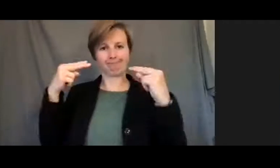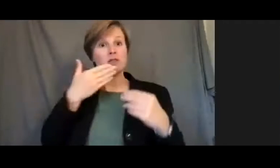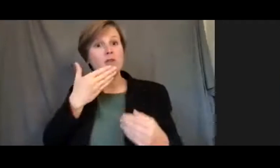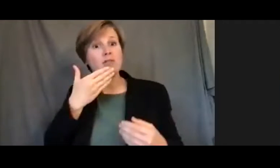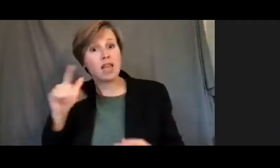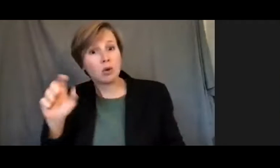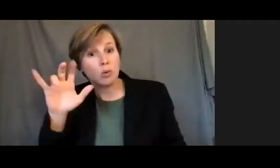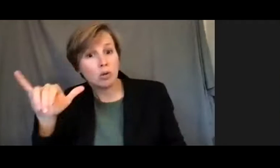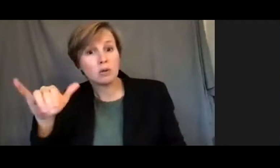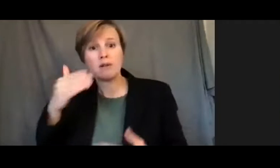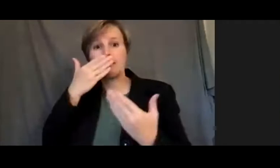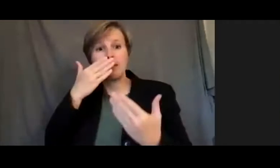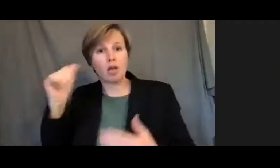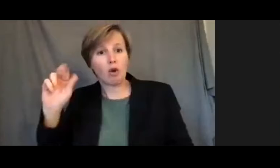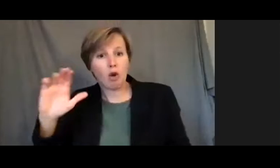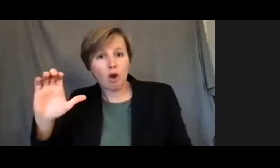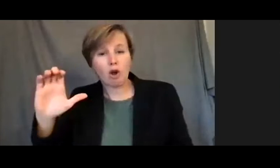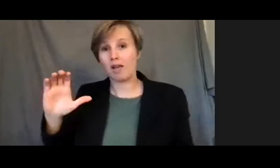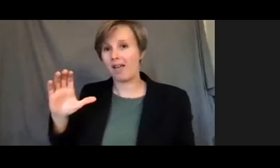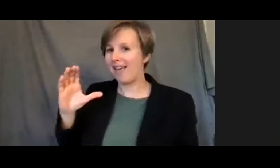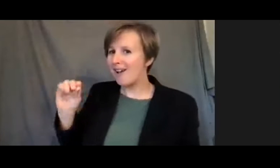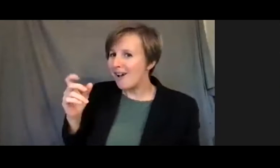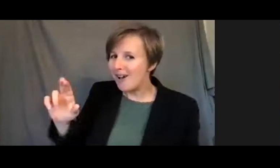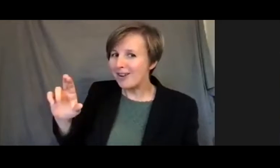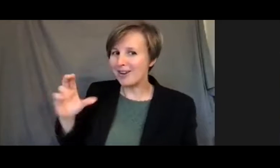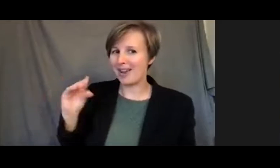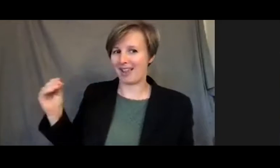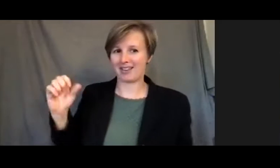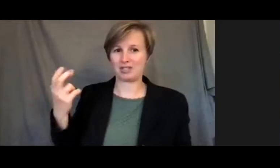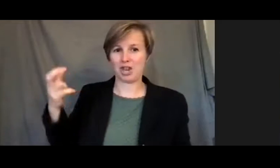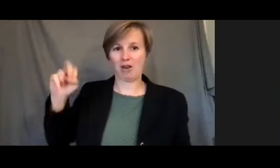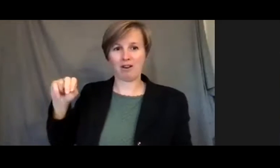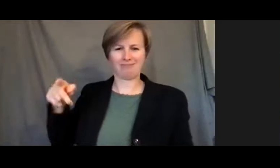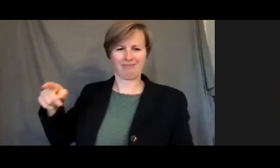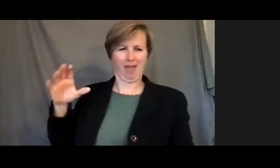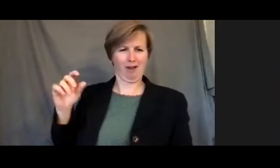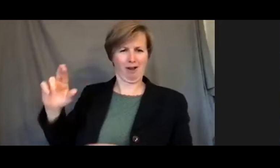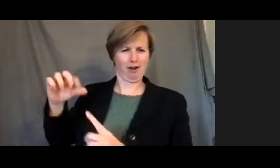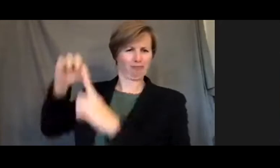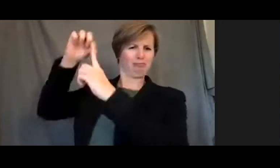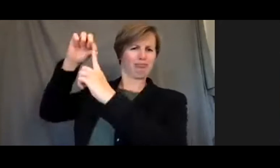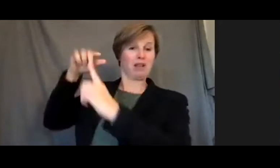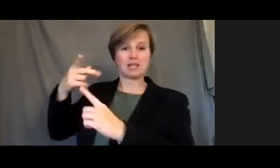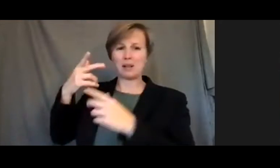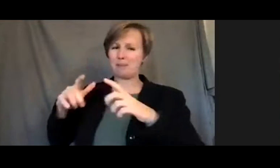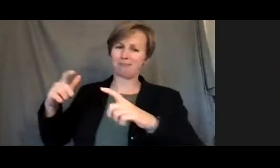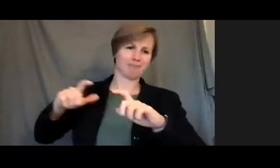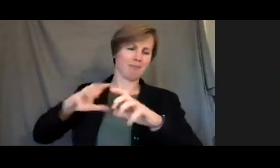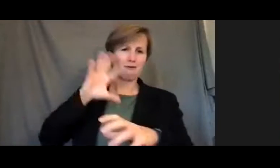want to also Connor and Sharon. Connor is a big star, and he's an advocate. He's been a big advocate for